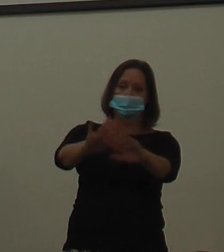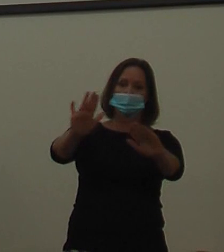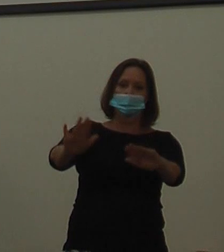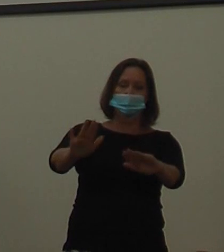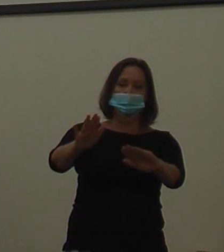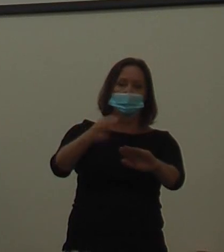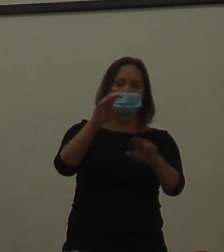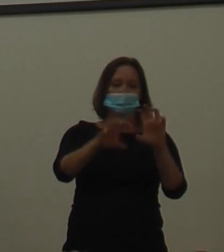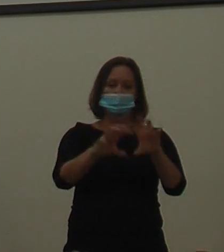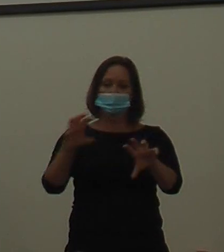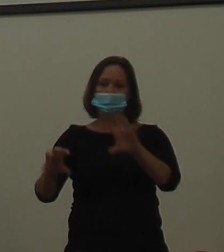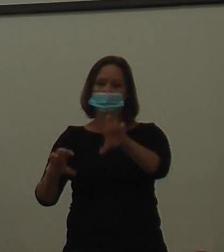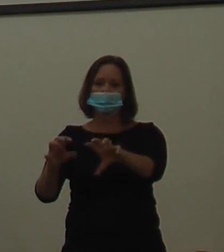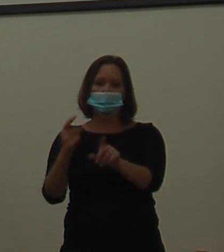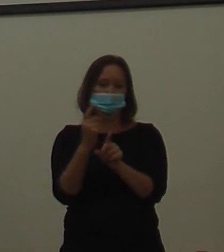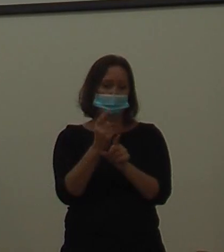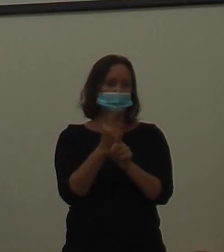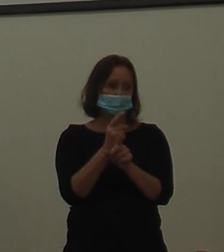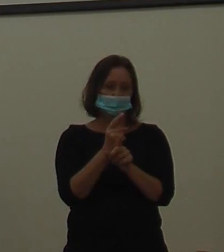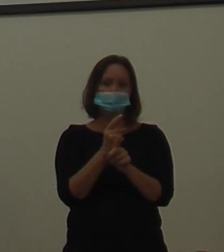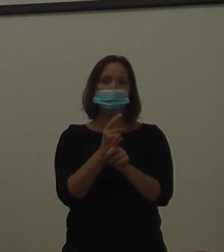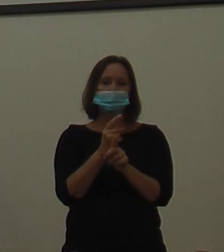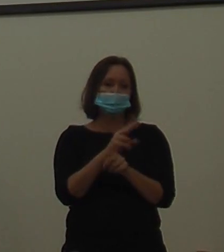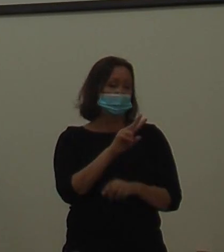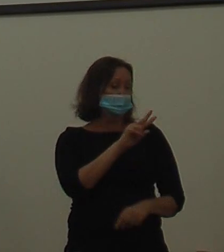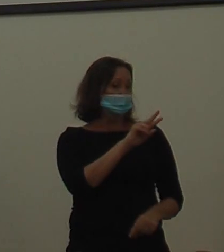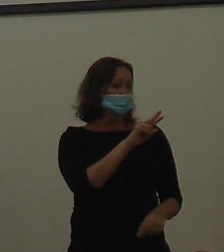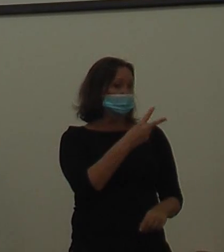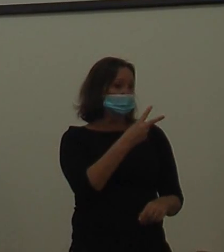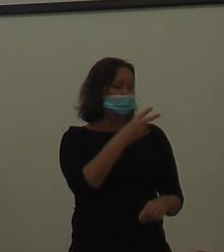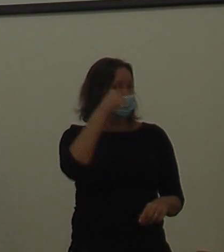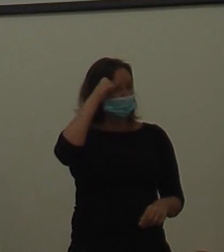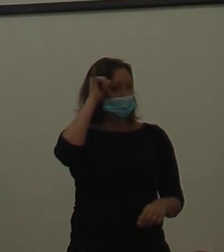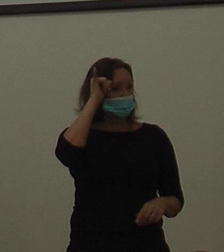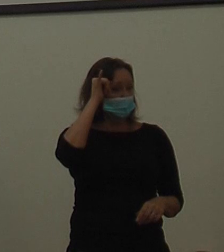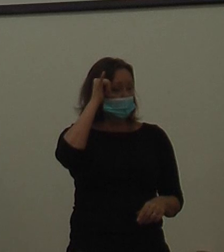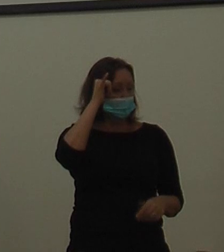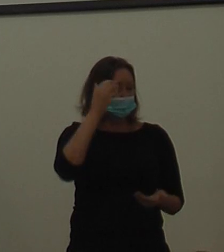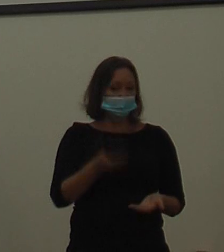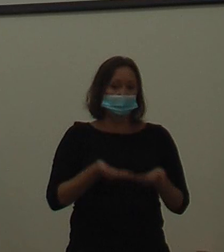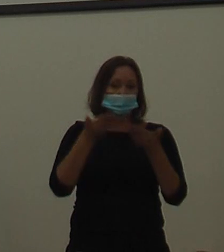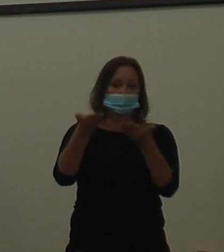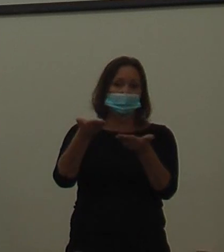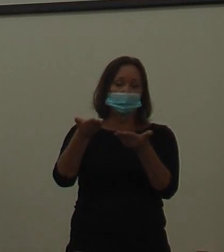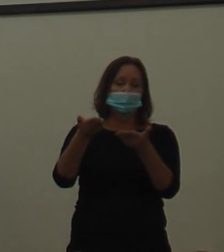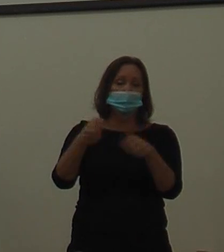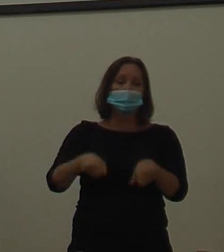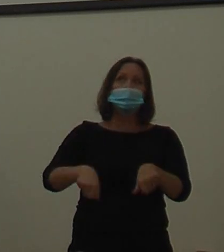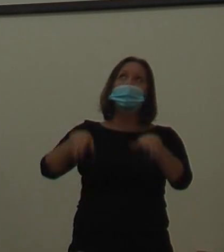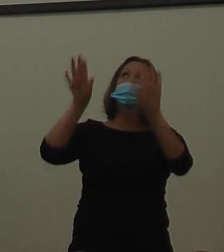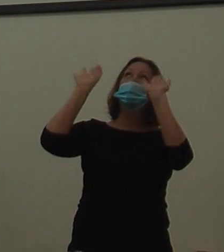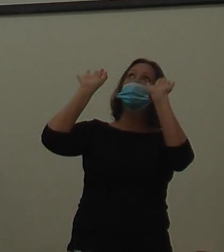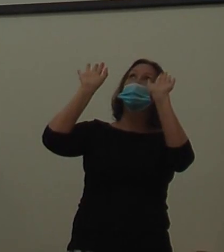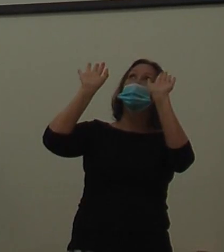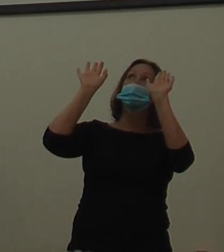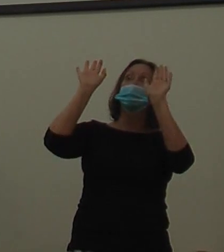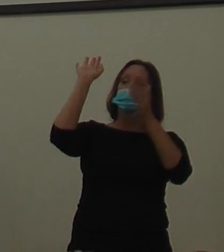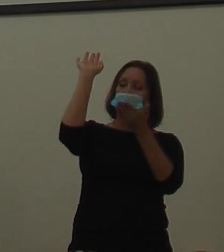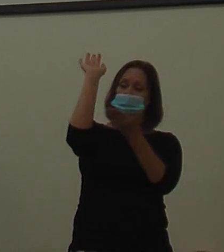in due order. Then take the second bull and offer it as a burnt offering with the wood of the Asherah that you shall cut